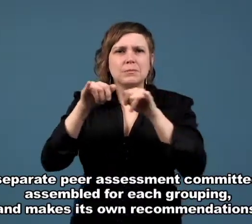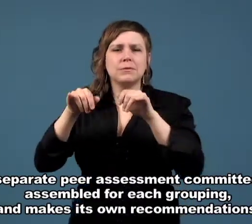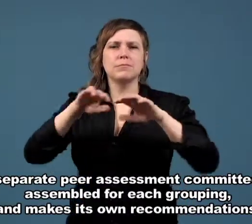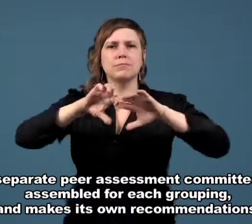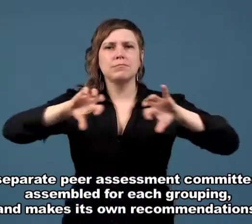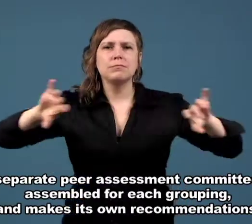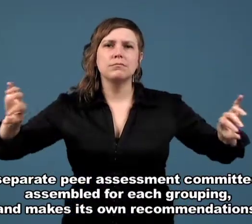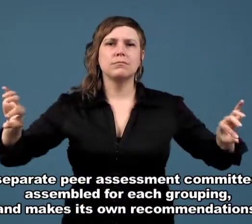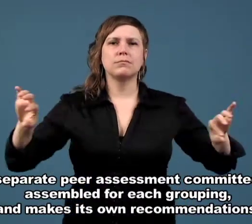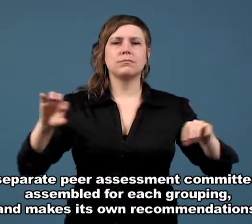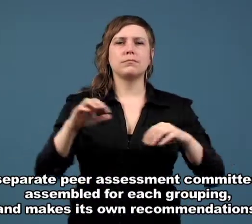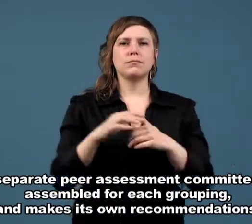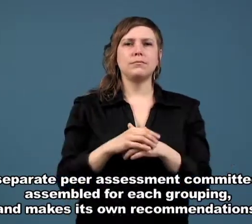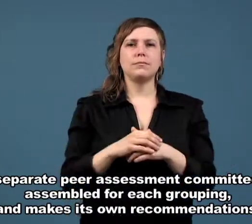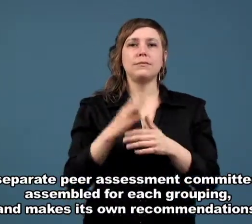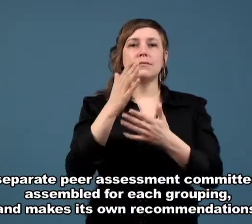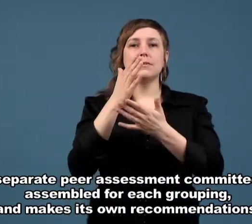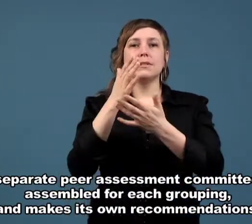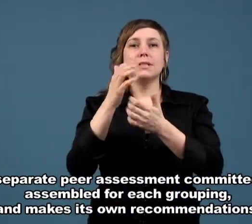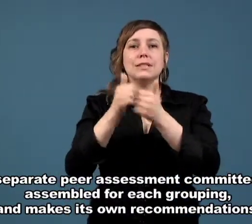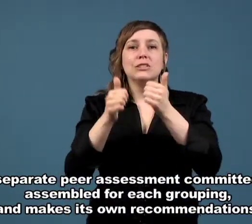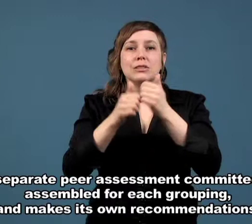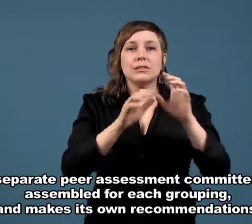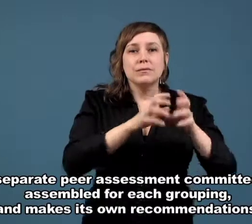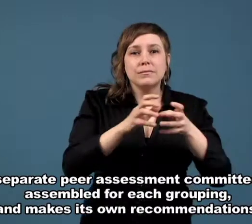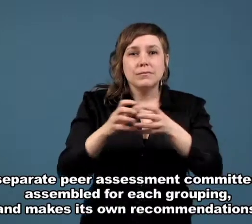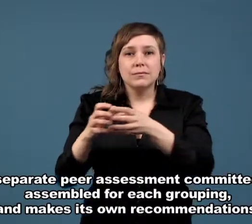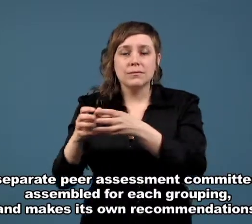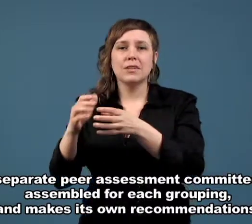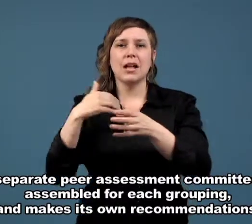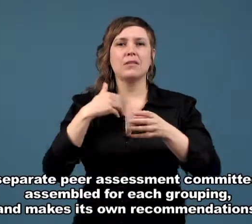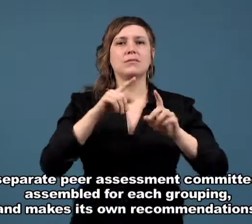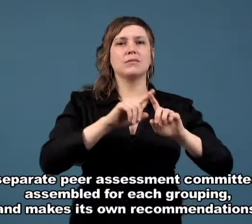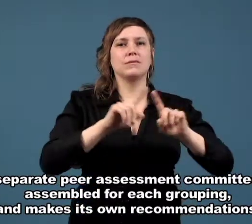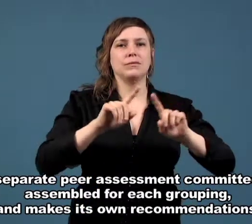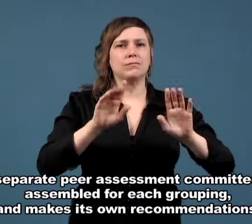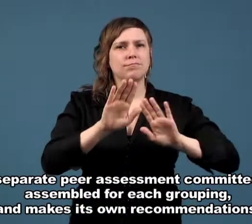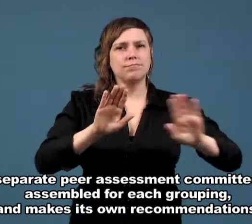committee is assembled for each grouping and makes its own recommendations,